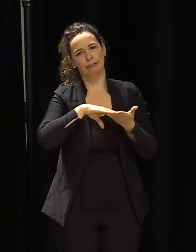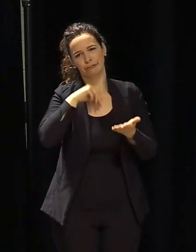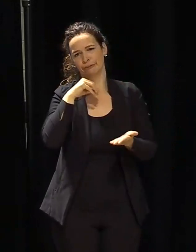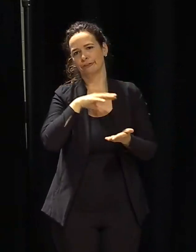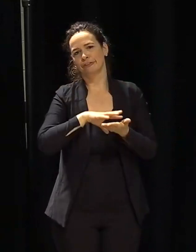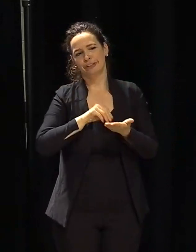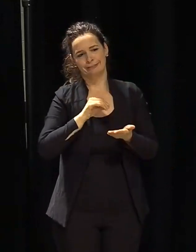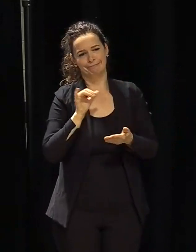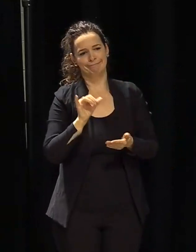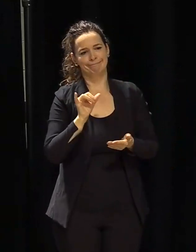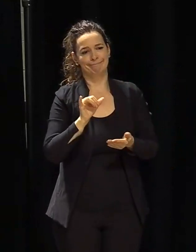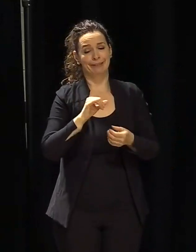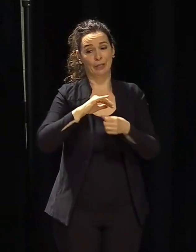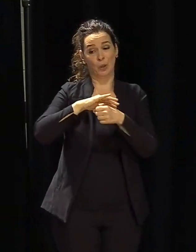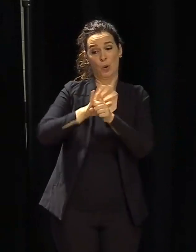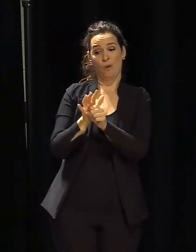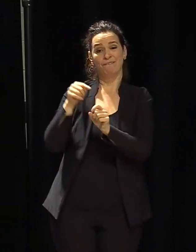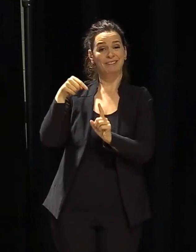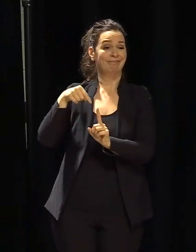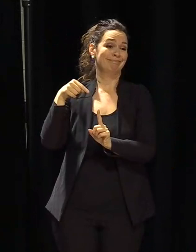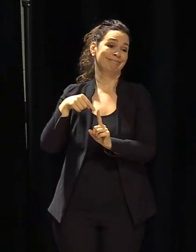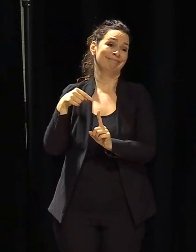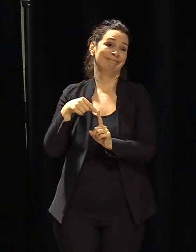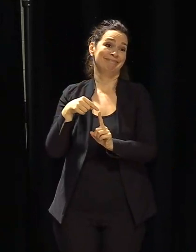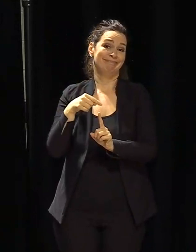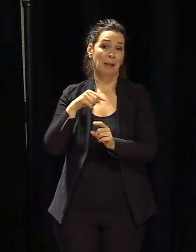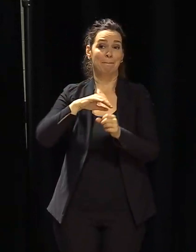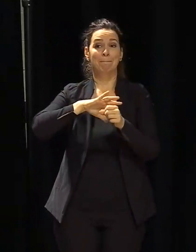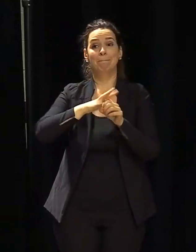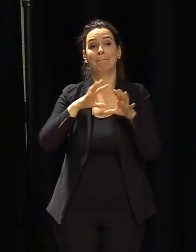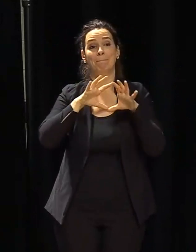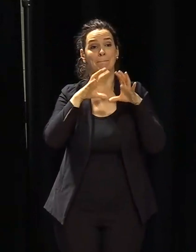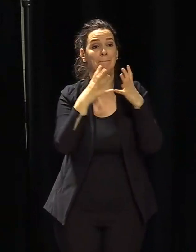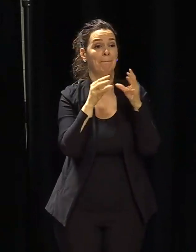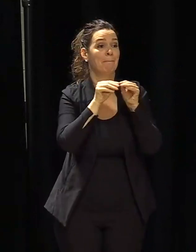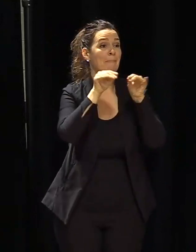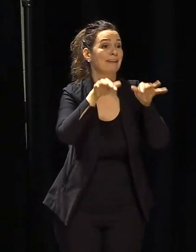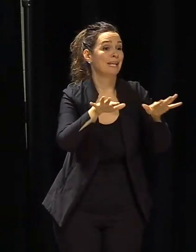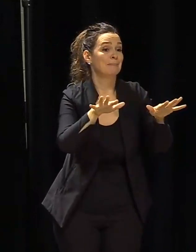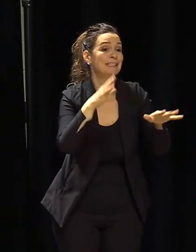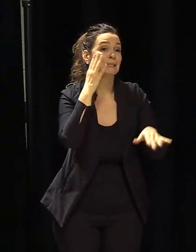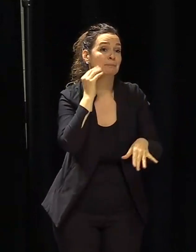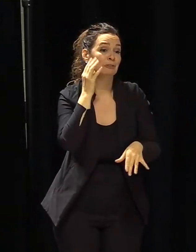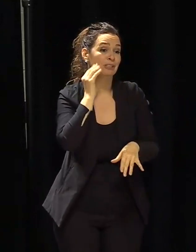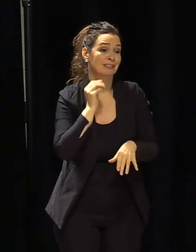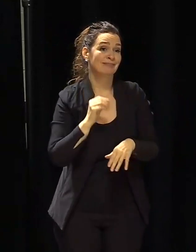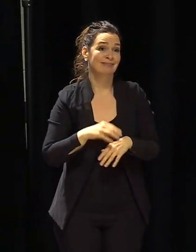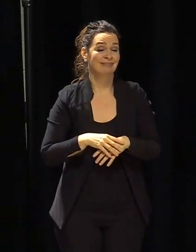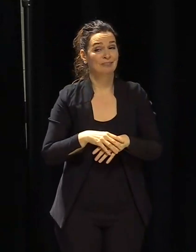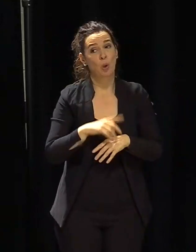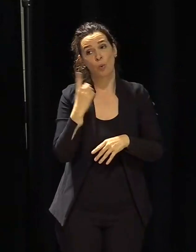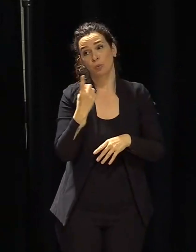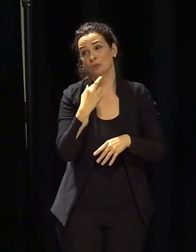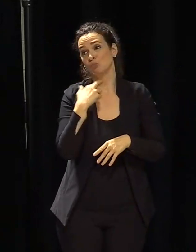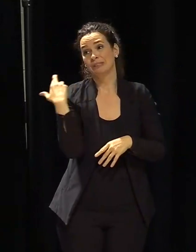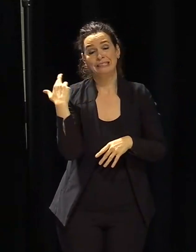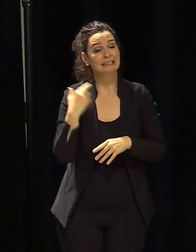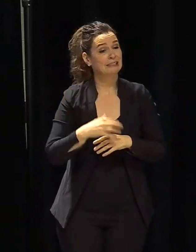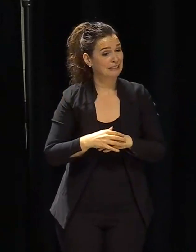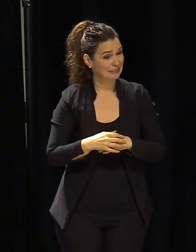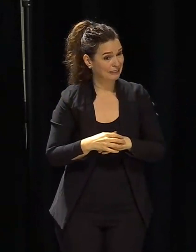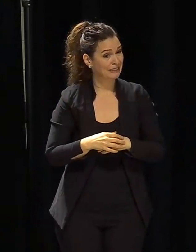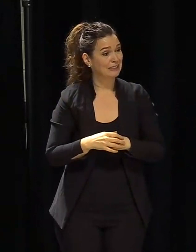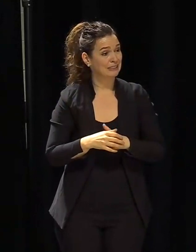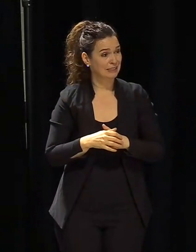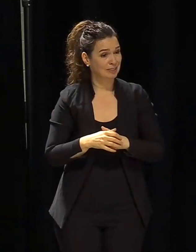pandemic, and we explained risk, right? And it wasn't like we talked about this for one day and you